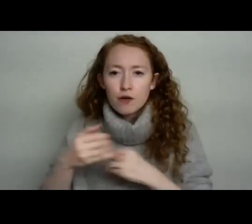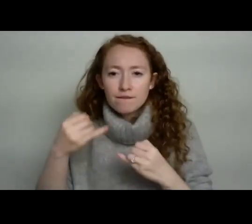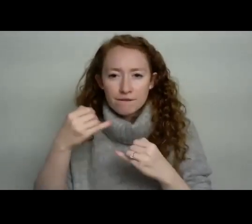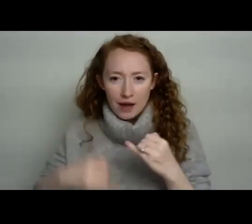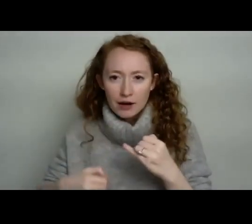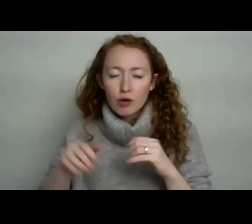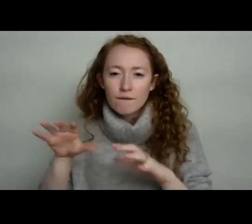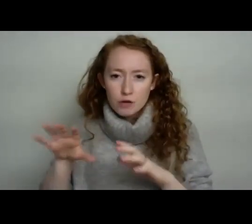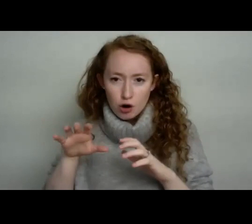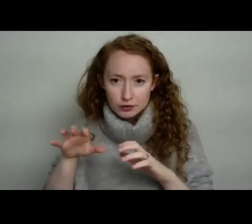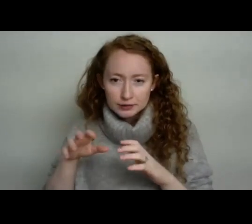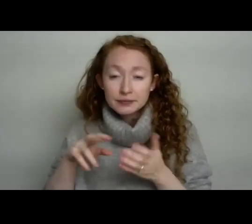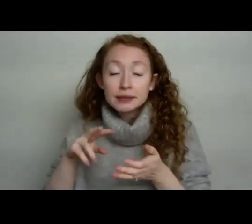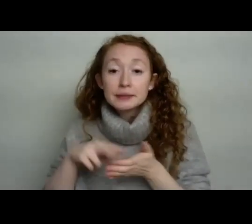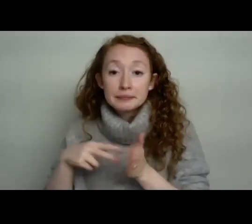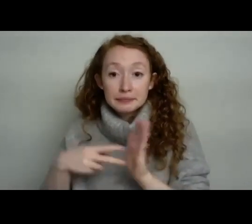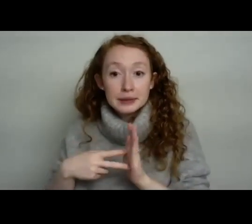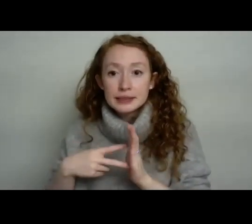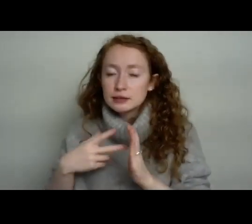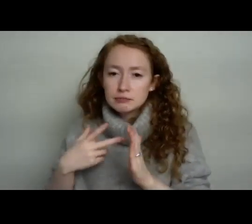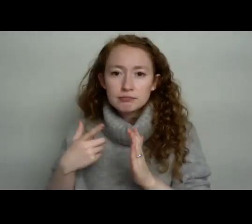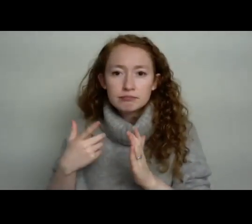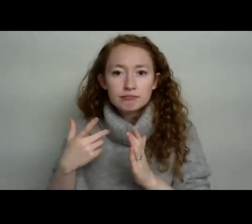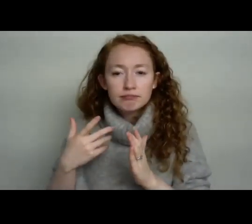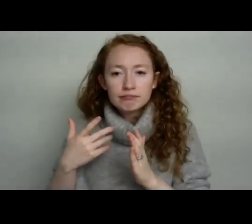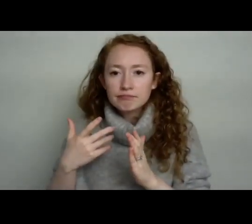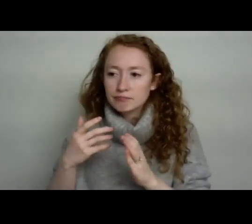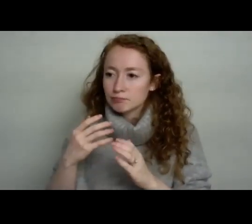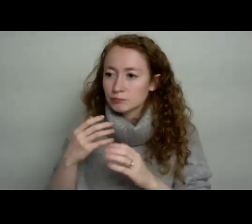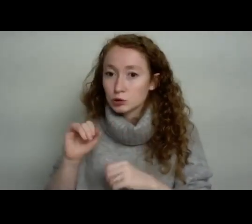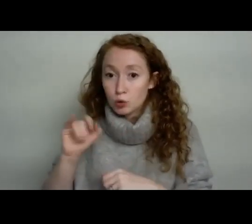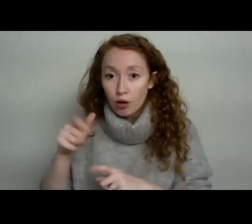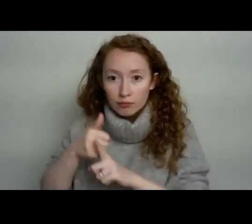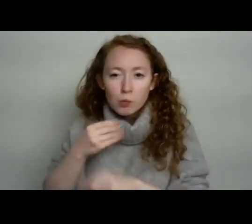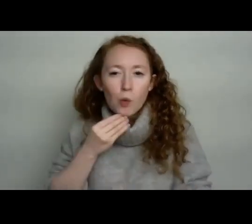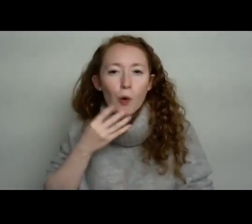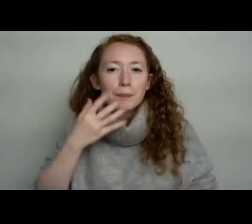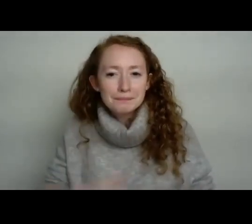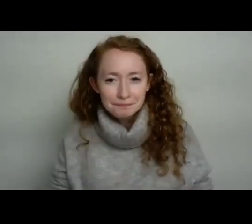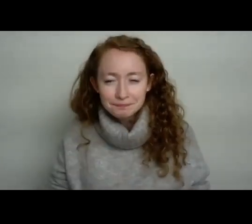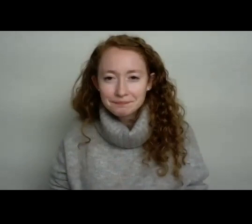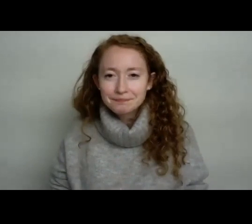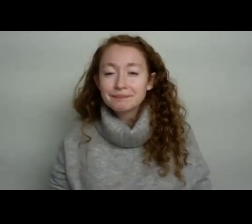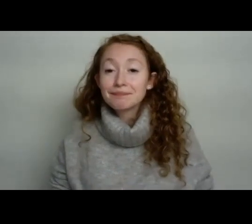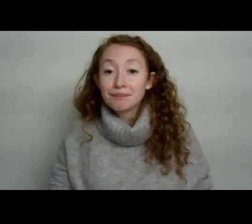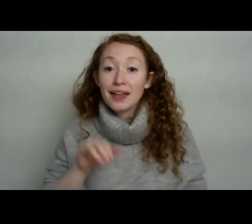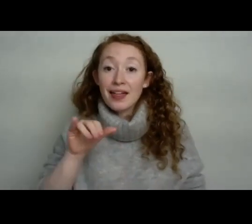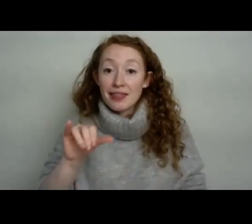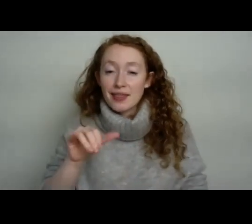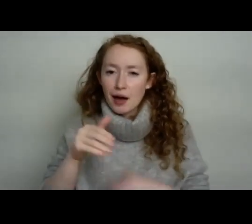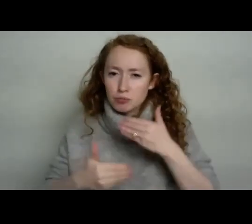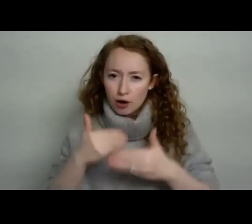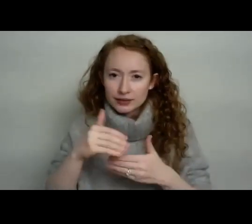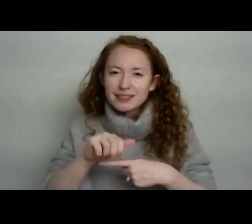So if you are also, so hardening off your plants is so crucial, and